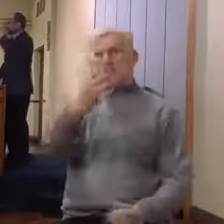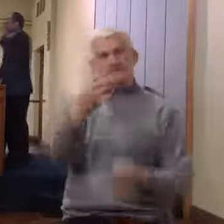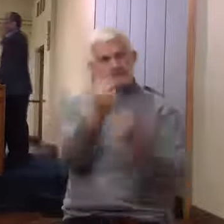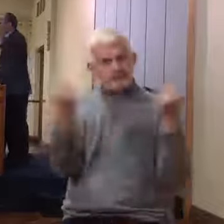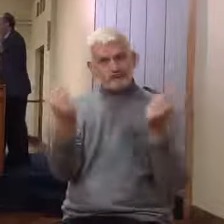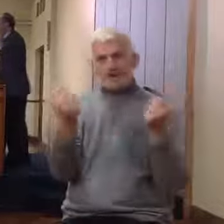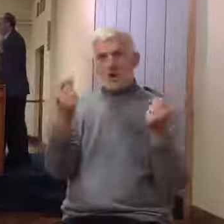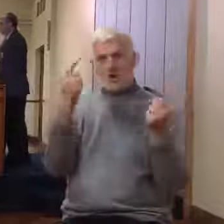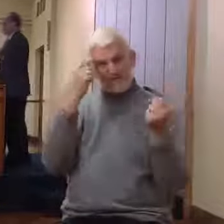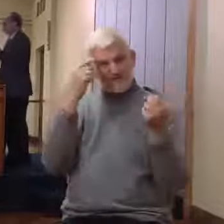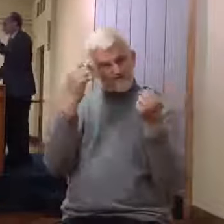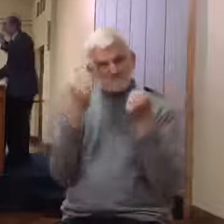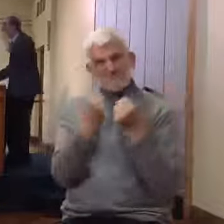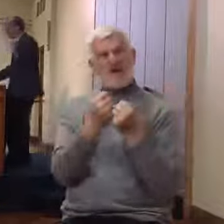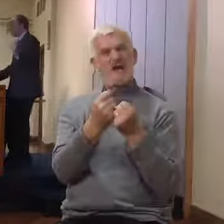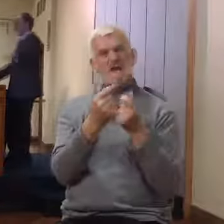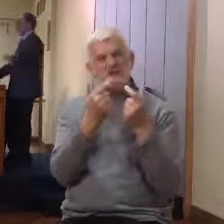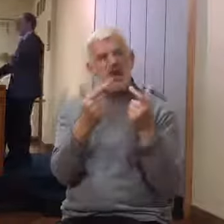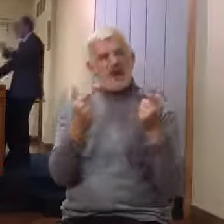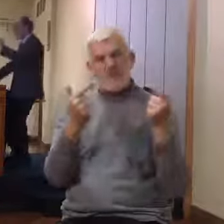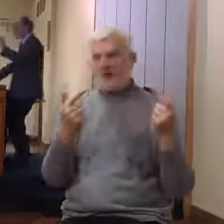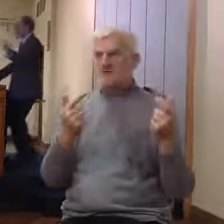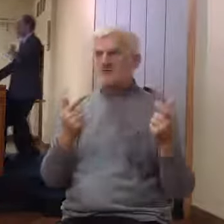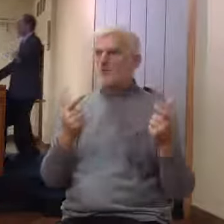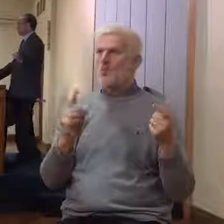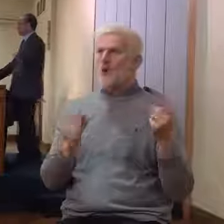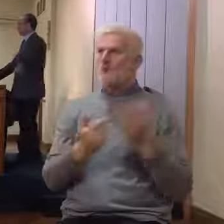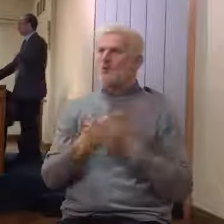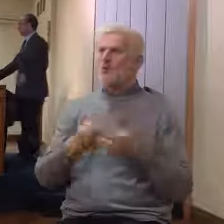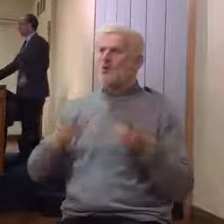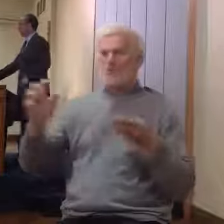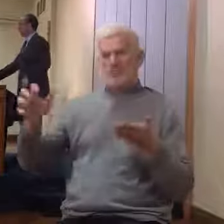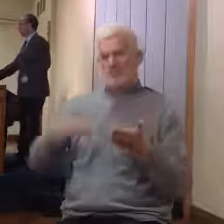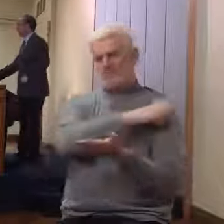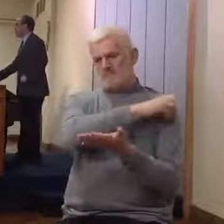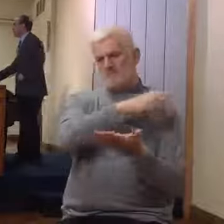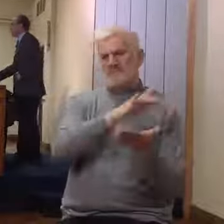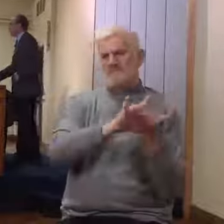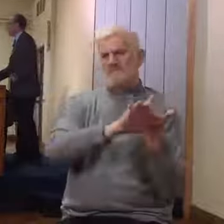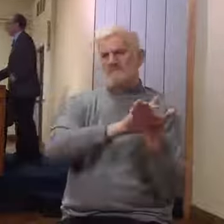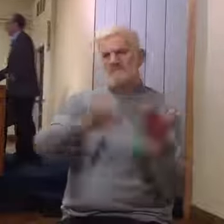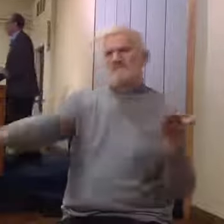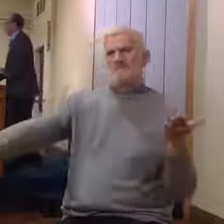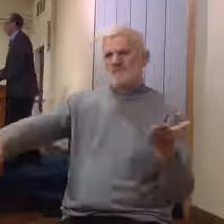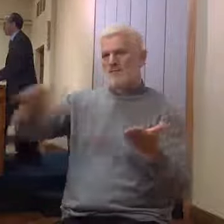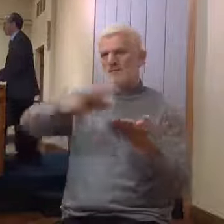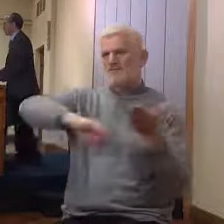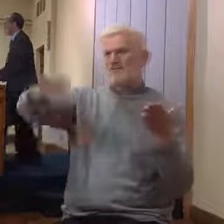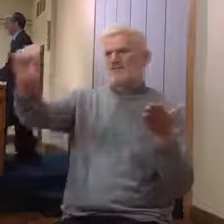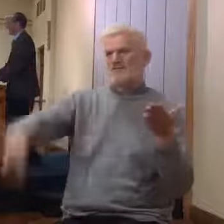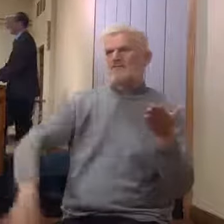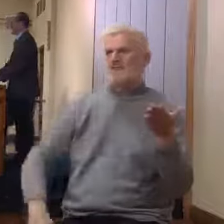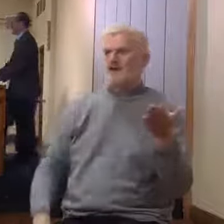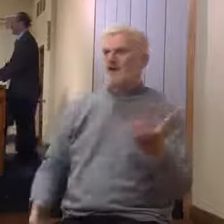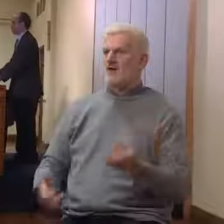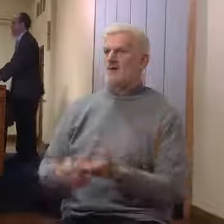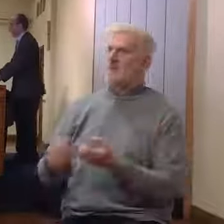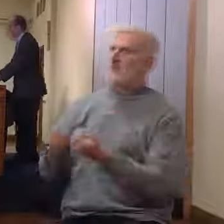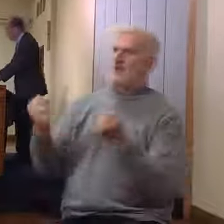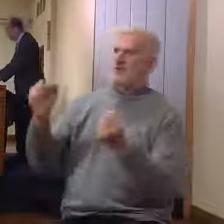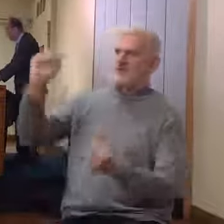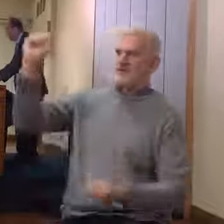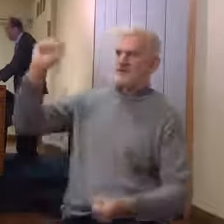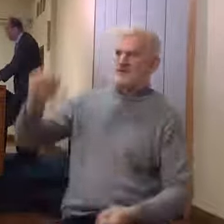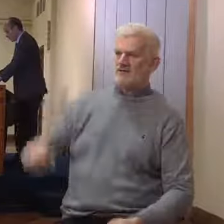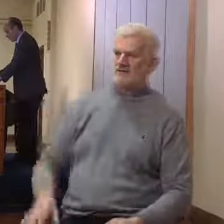in a big tragedy, in the worst way, unexpected way, and they were removed by the power.